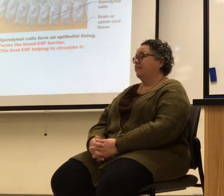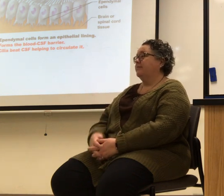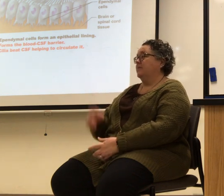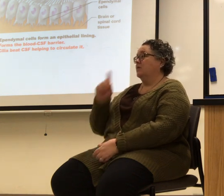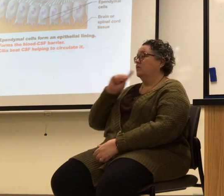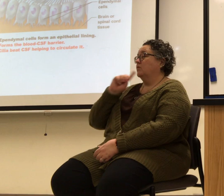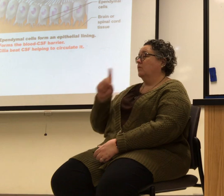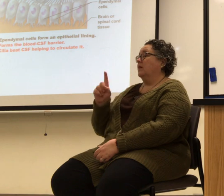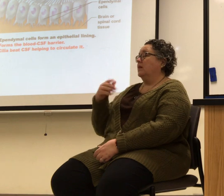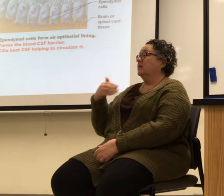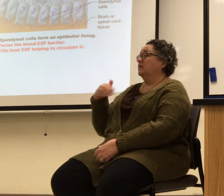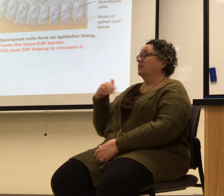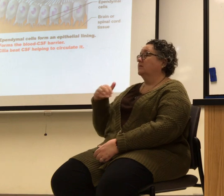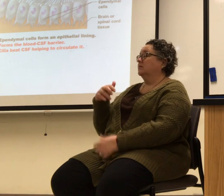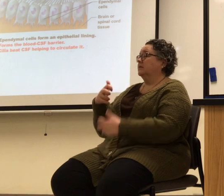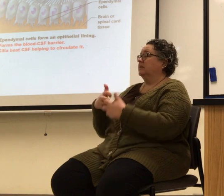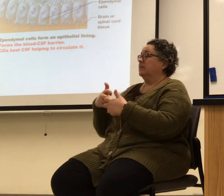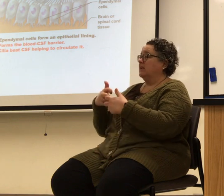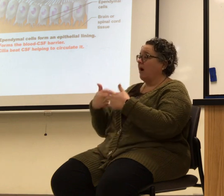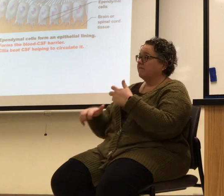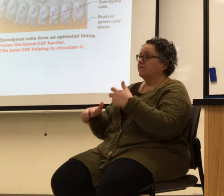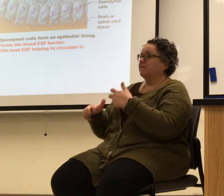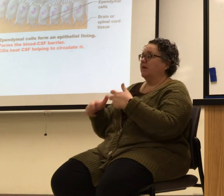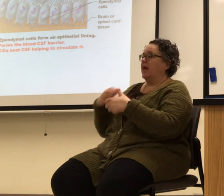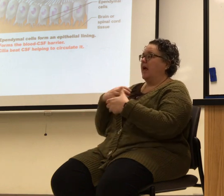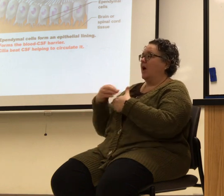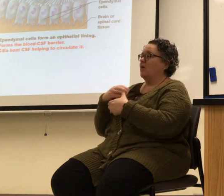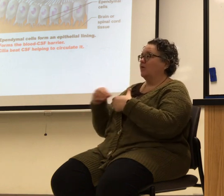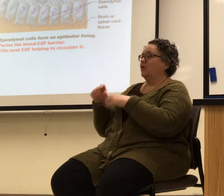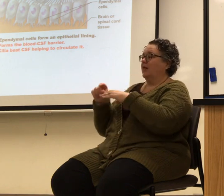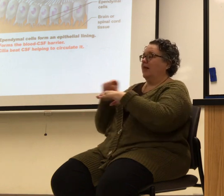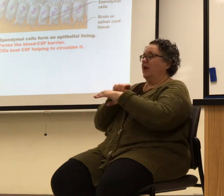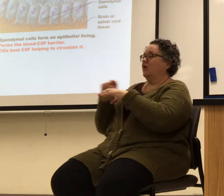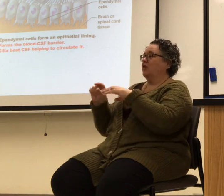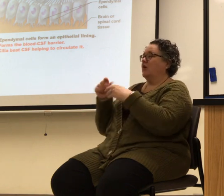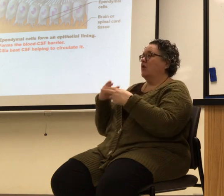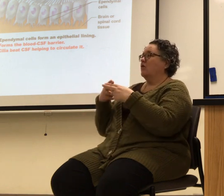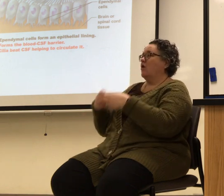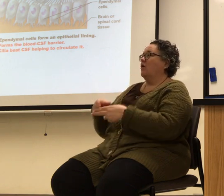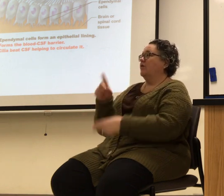there's a really tough outer layer called the dura mater.